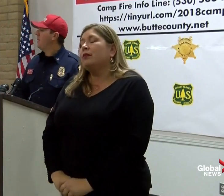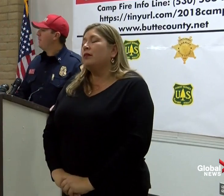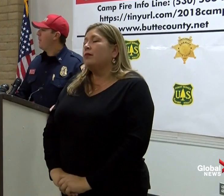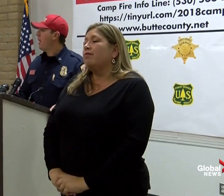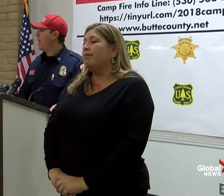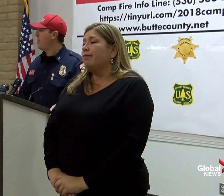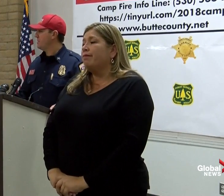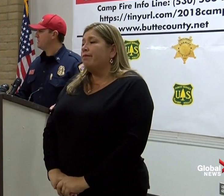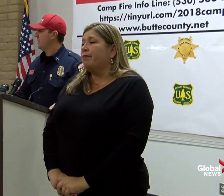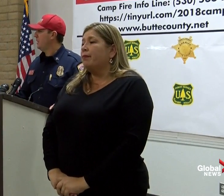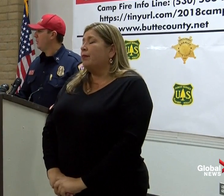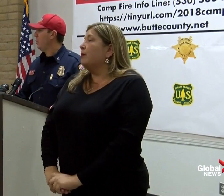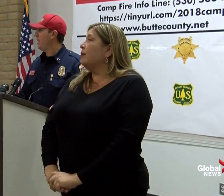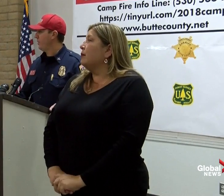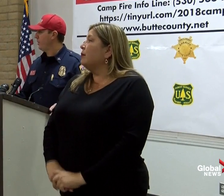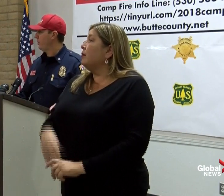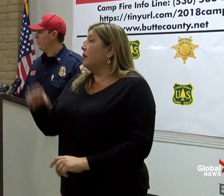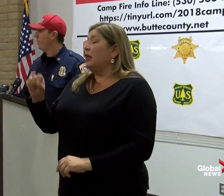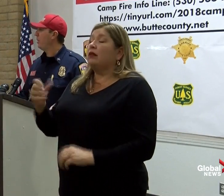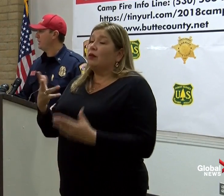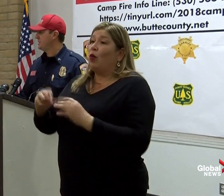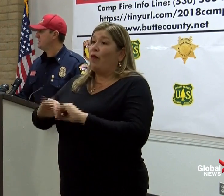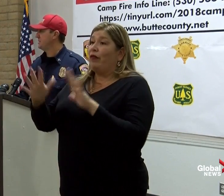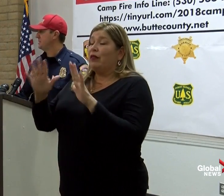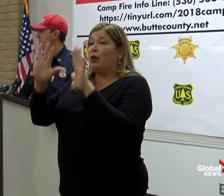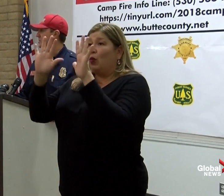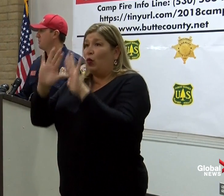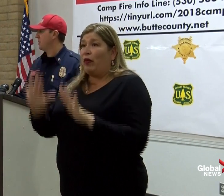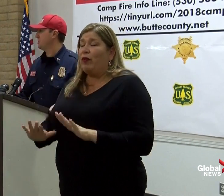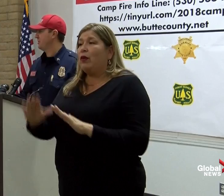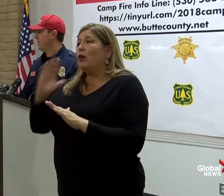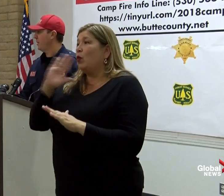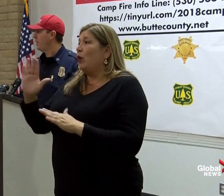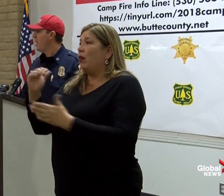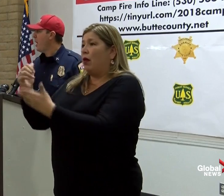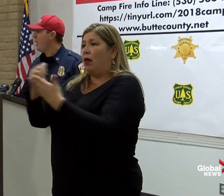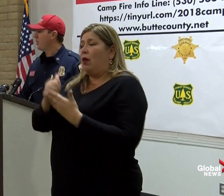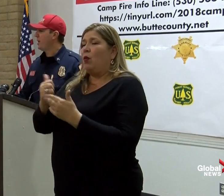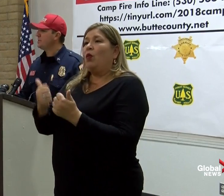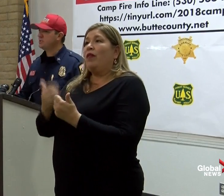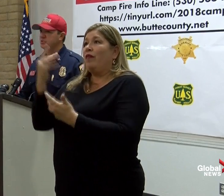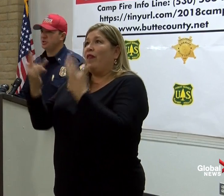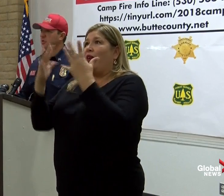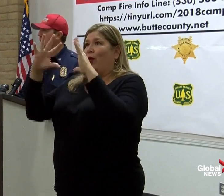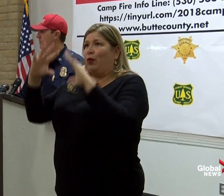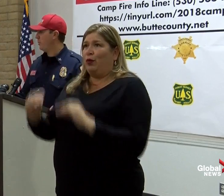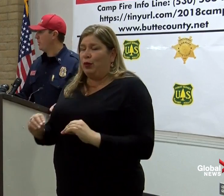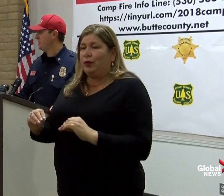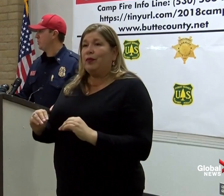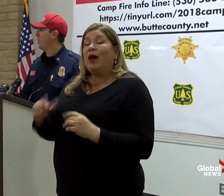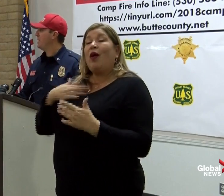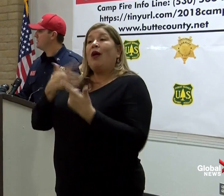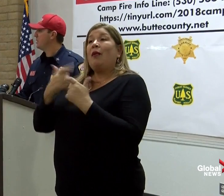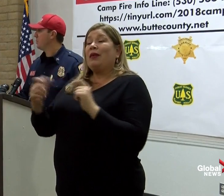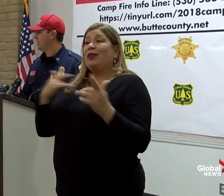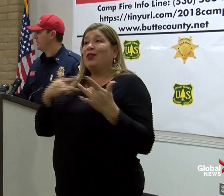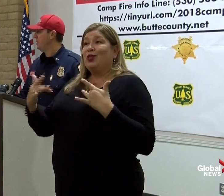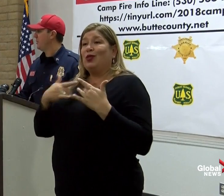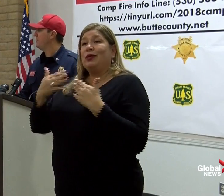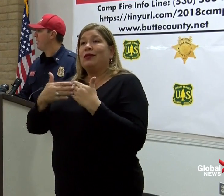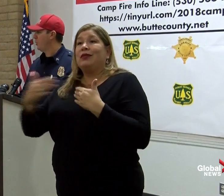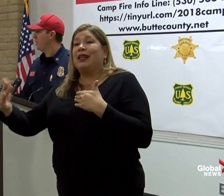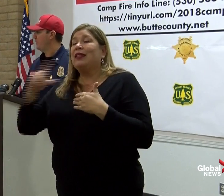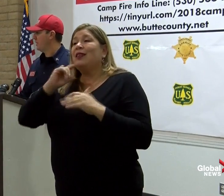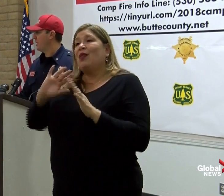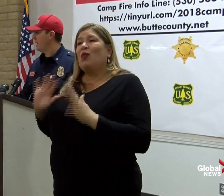Yes, obviously, weather will assist us in the suppression of the fire. Our greatest concern going forward is the winds they're predicted in